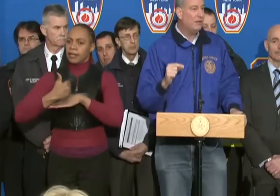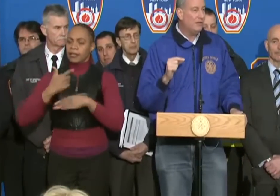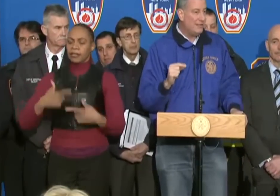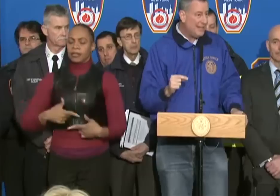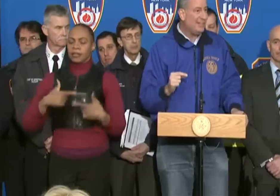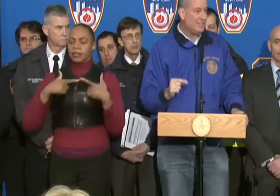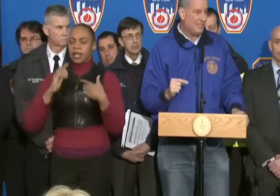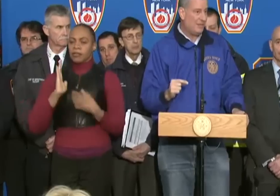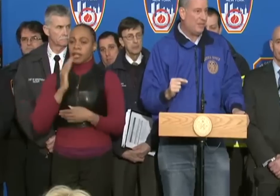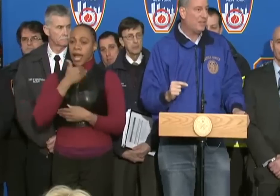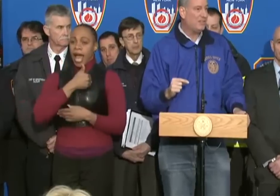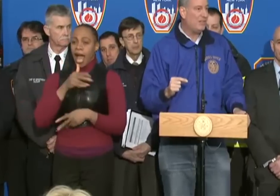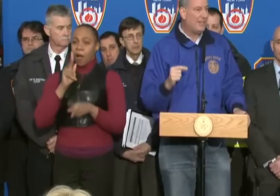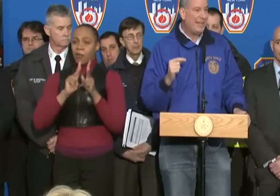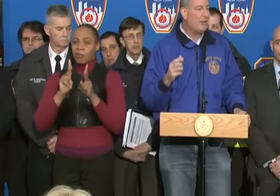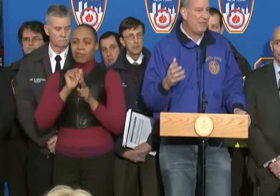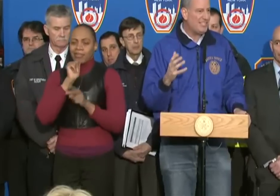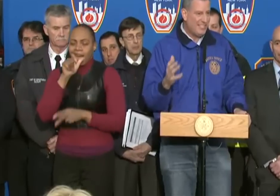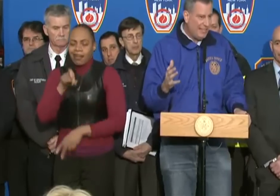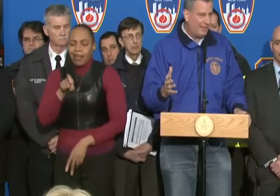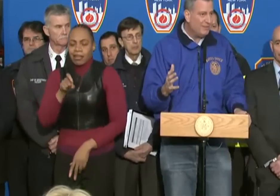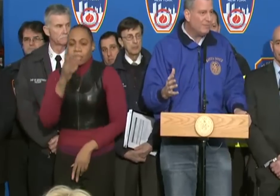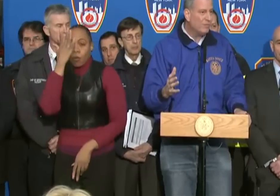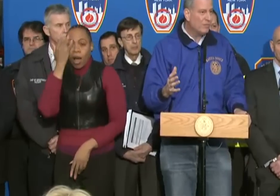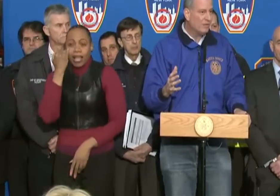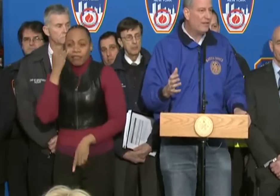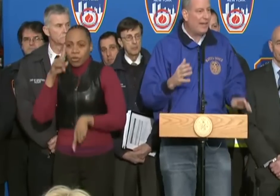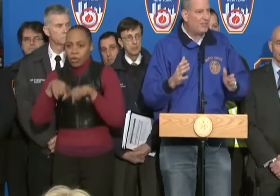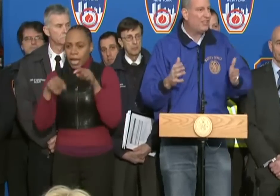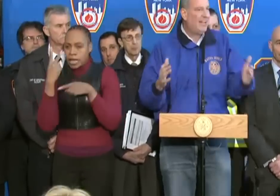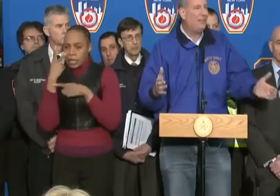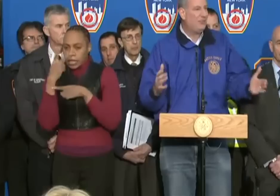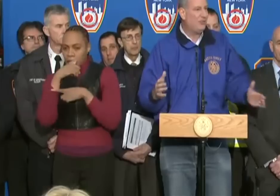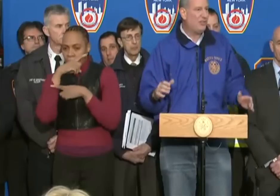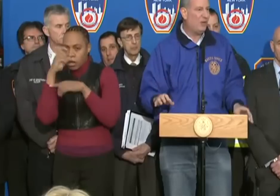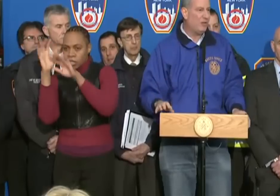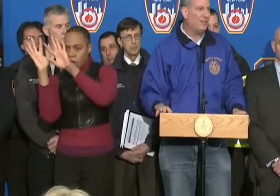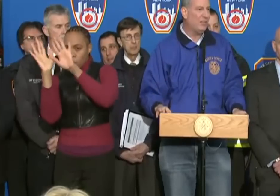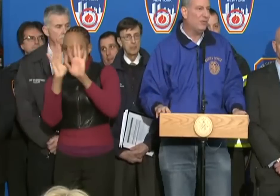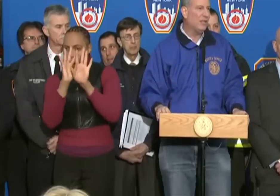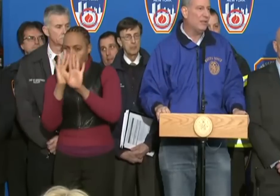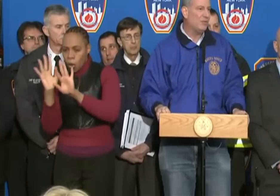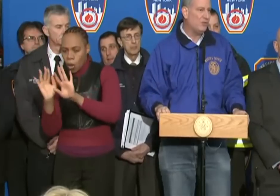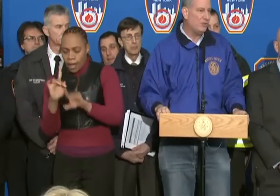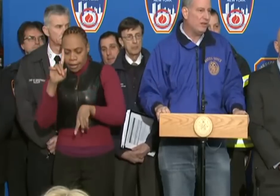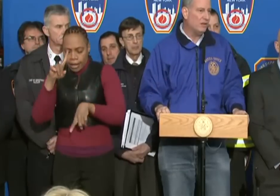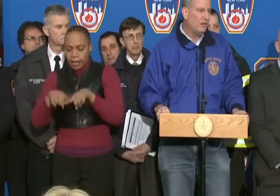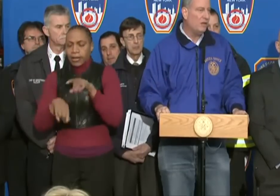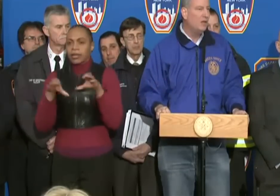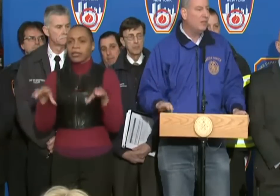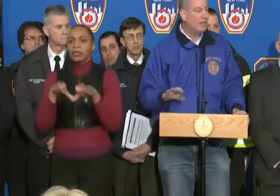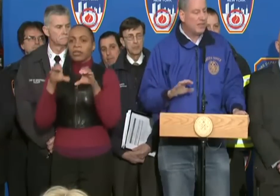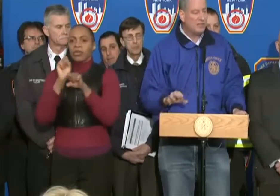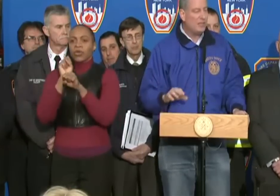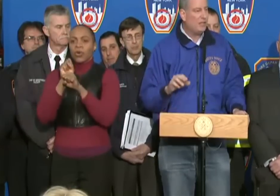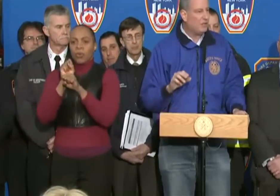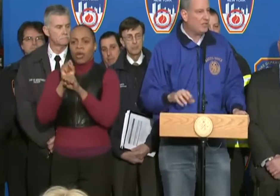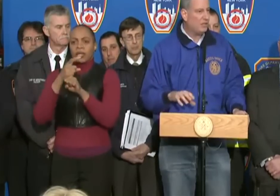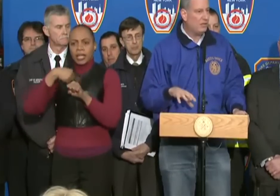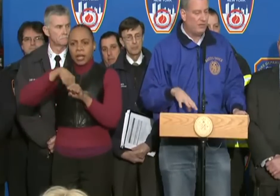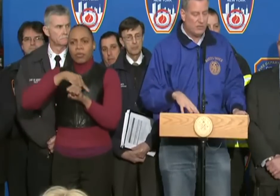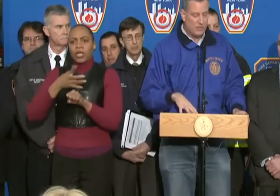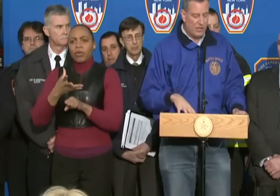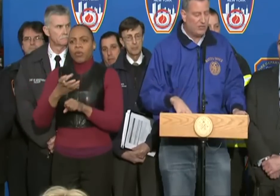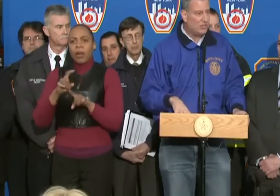people needlessly, because if they can't be seen, they actually can't do the job we ideally would like them to do there. But that doesn't mean in